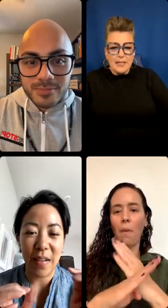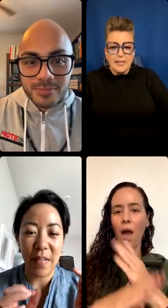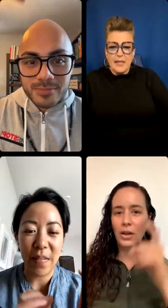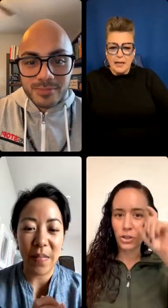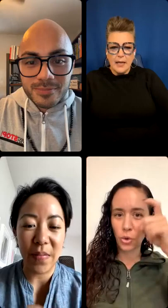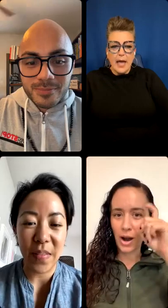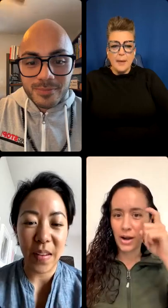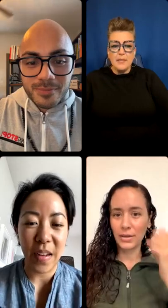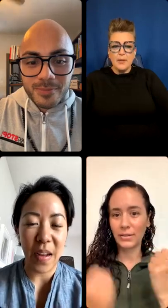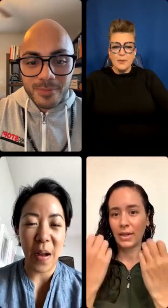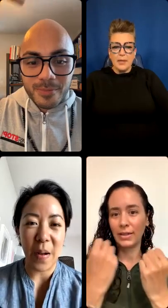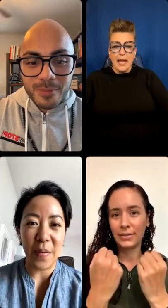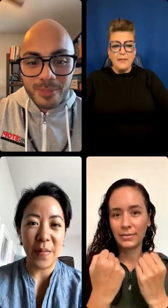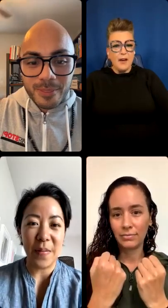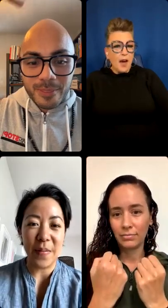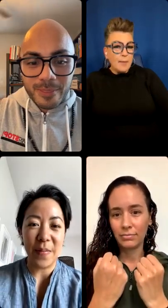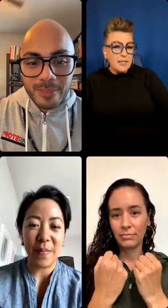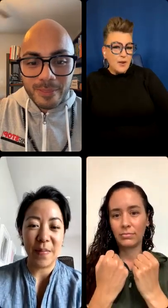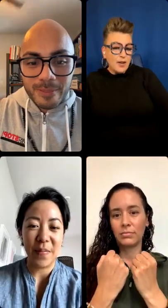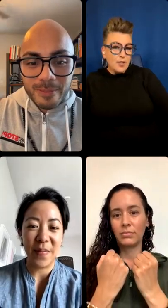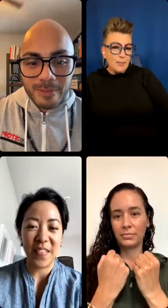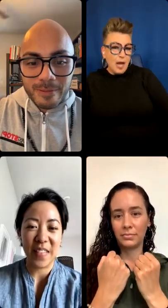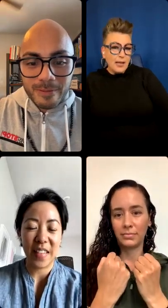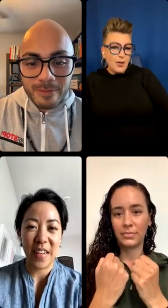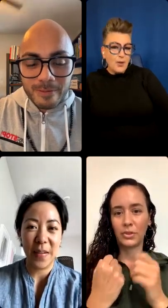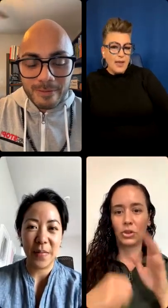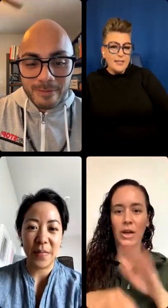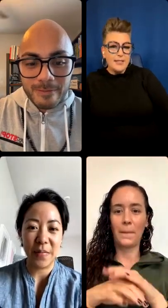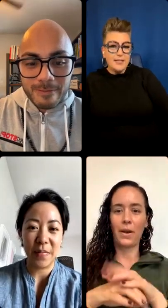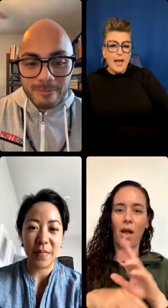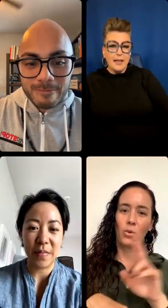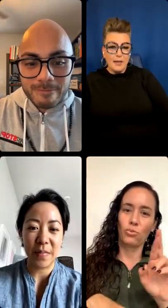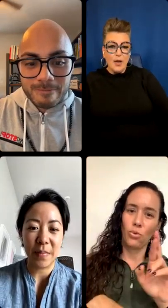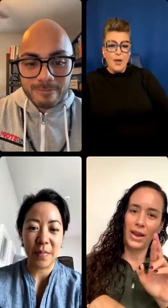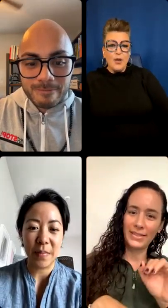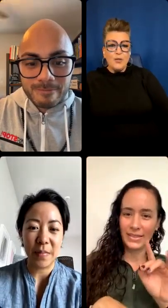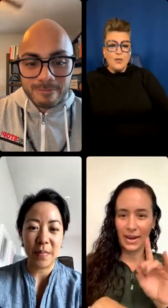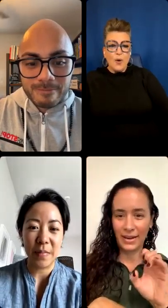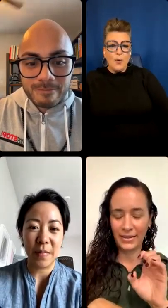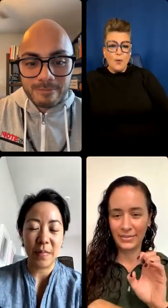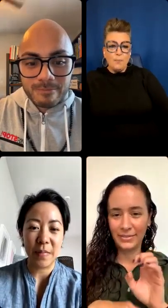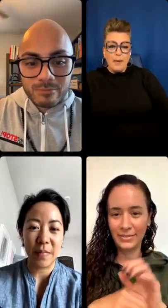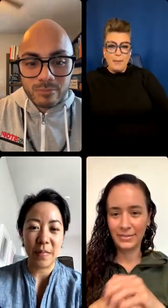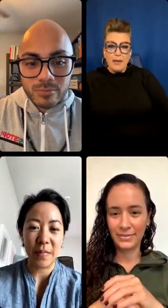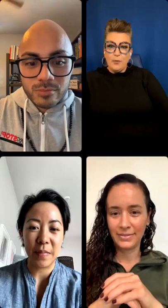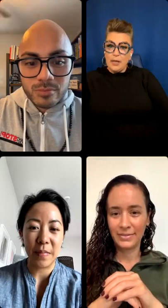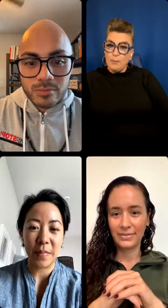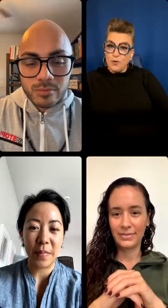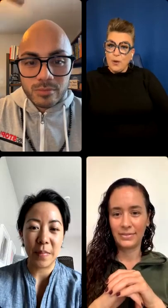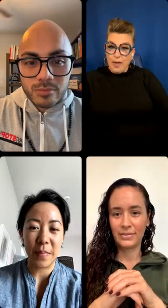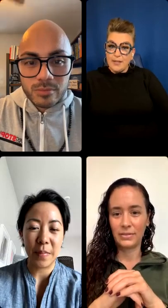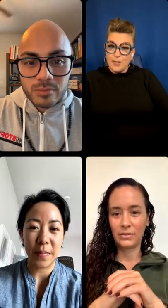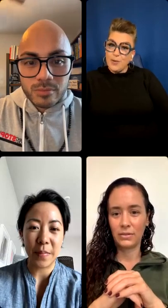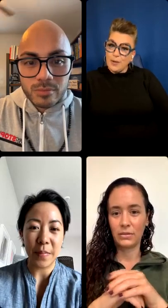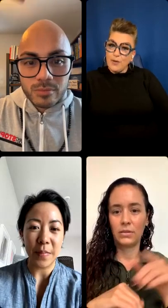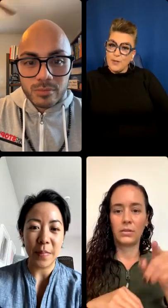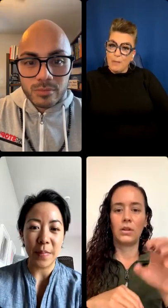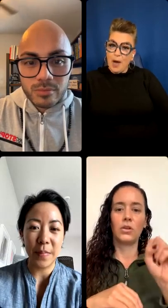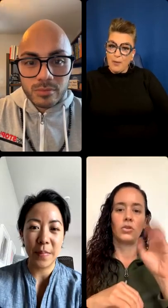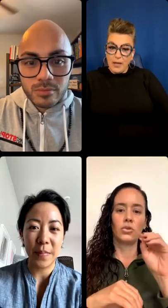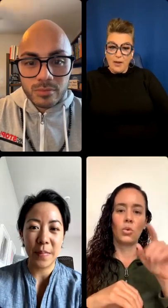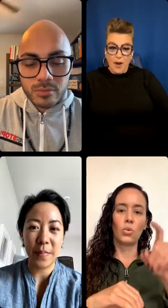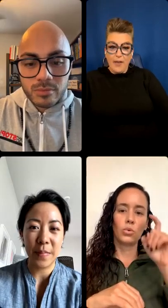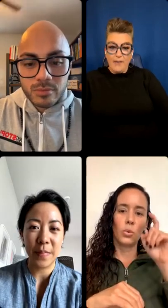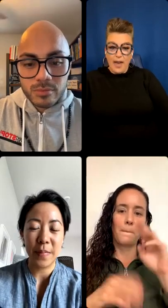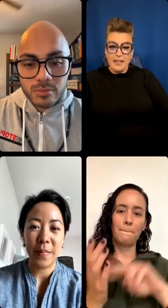is Melissa signing. Absolutely. And the comments are actually blocking Yolanta's sign. So maybe if we can move Yolanta to another